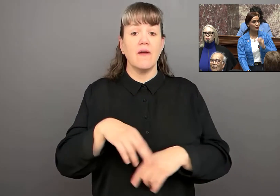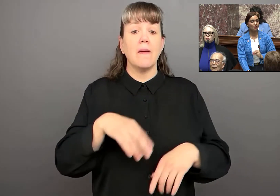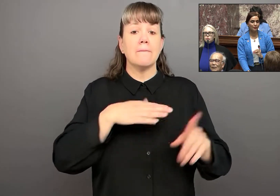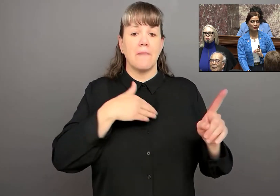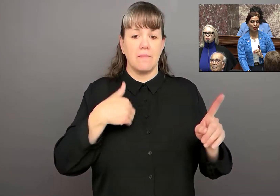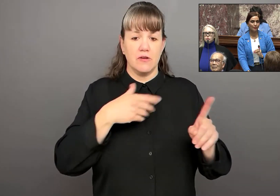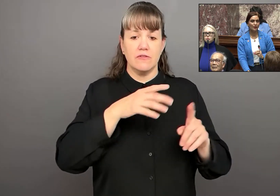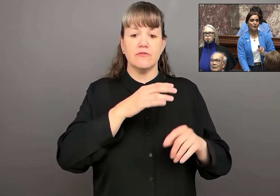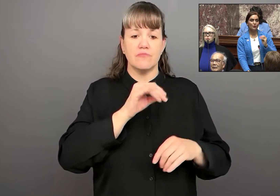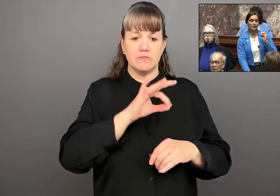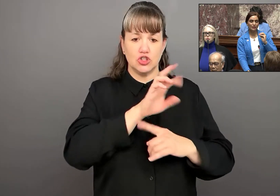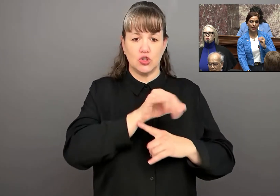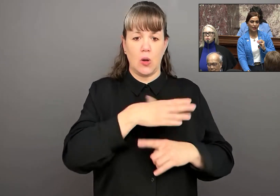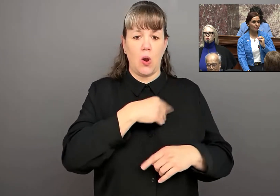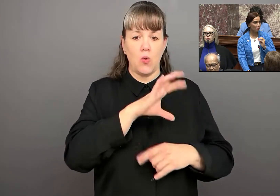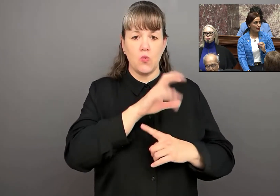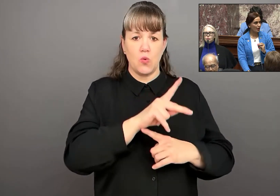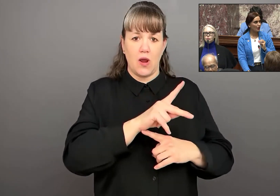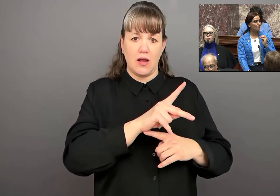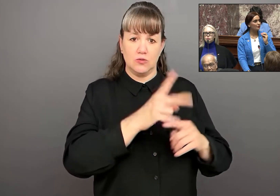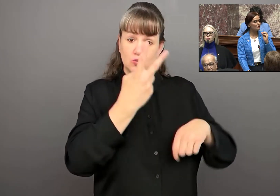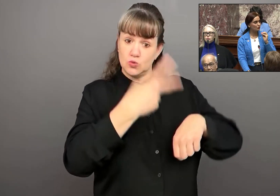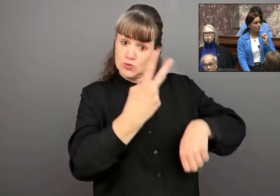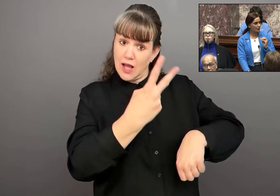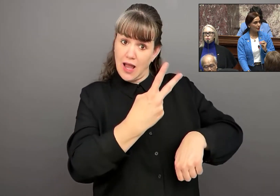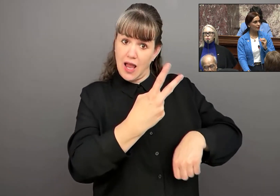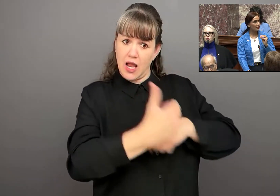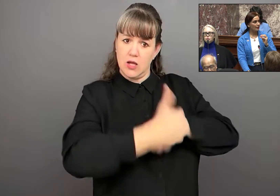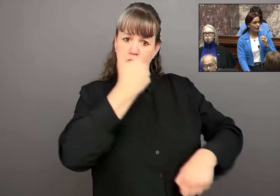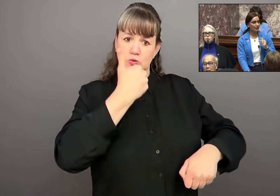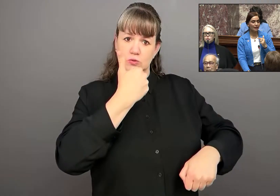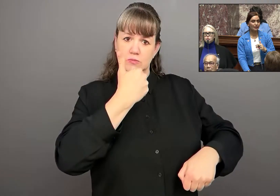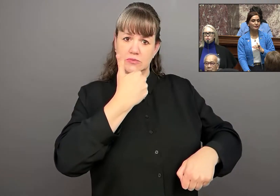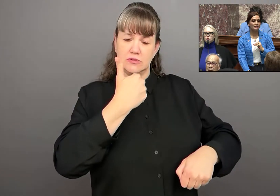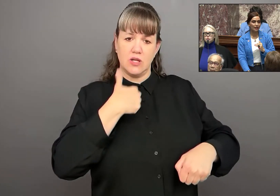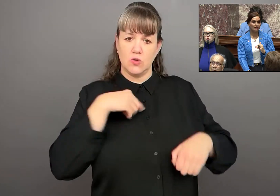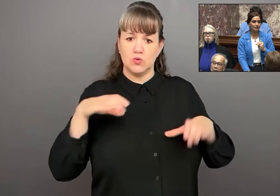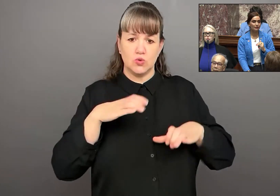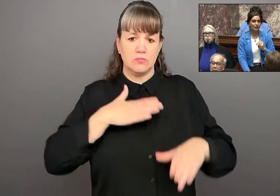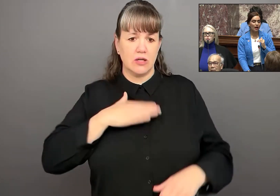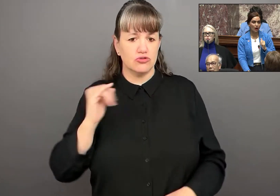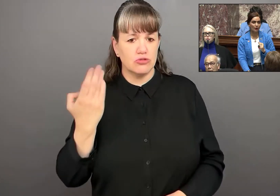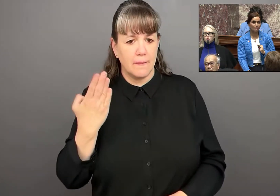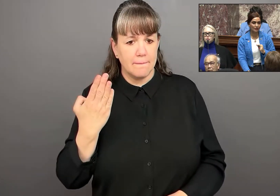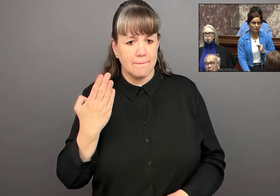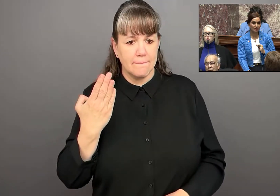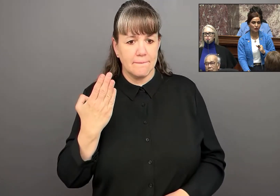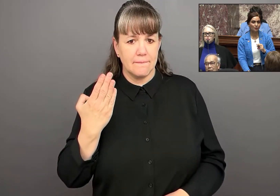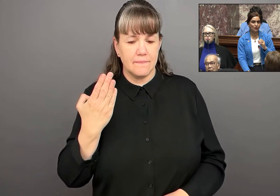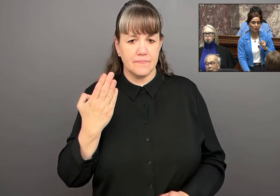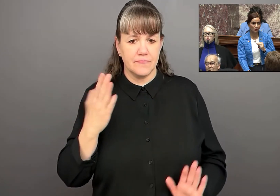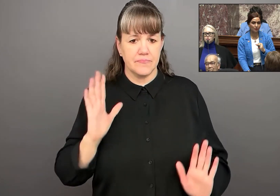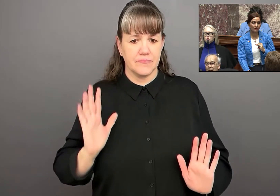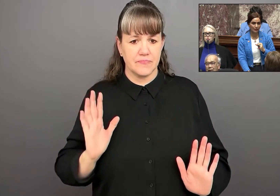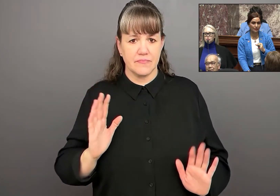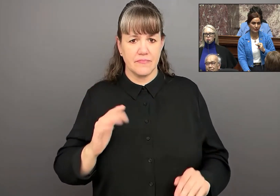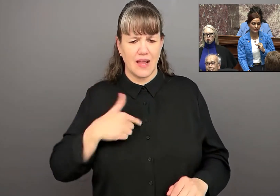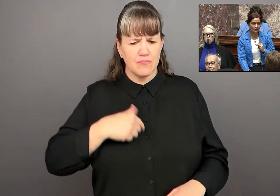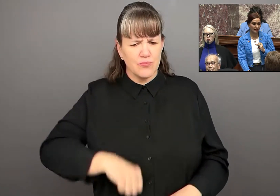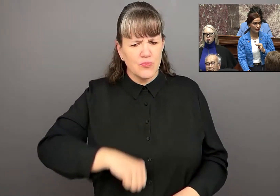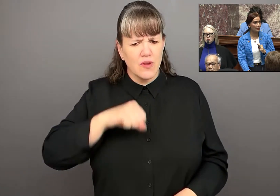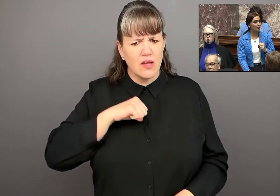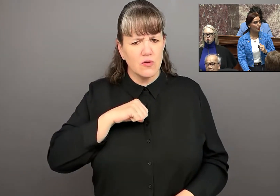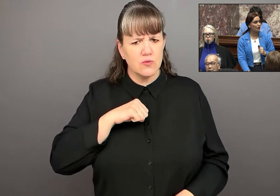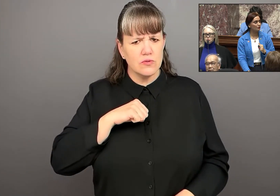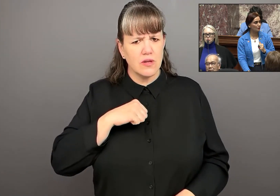for not doing my job, which I am proud to be, and I can tell how I've done my job and how people recognized